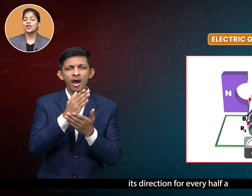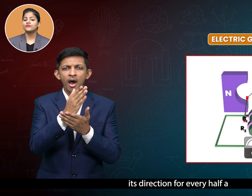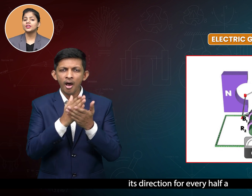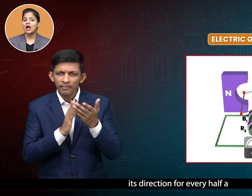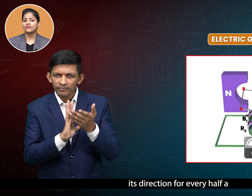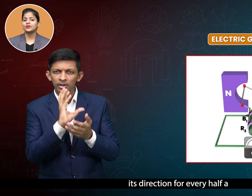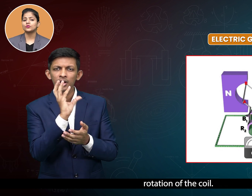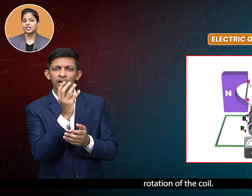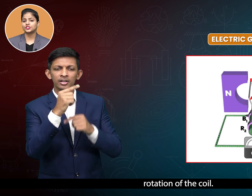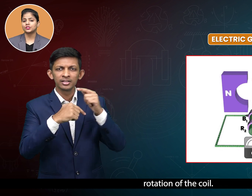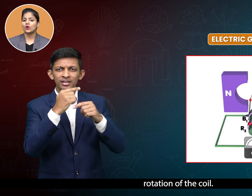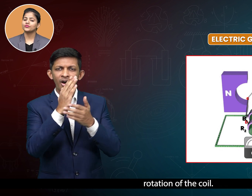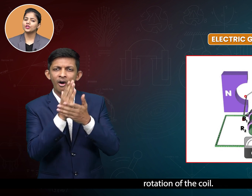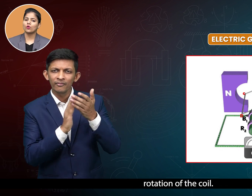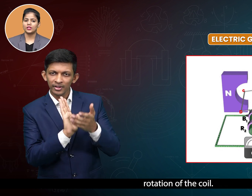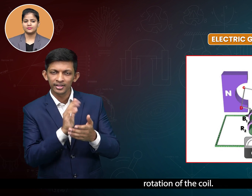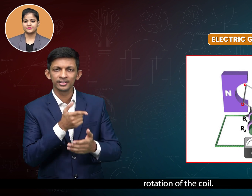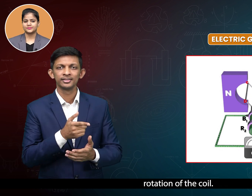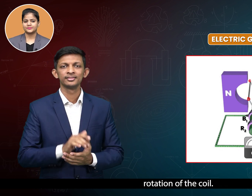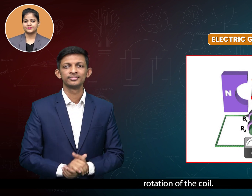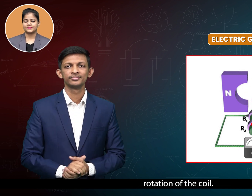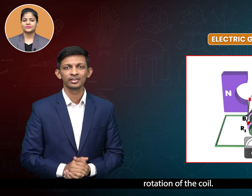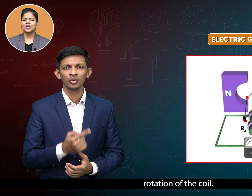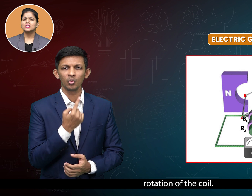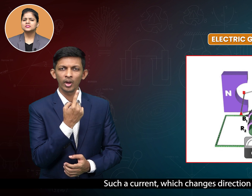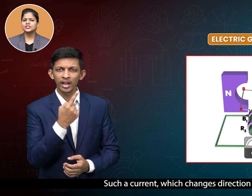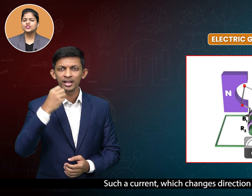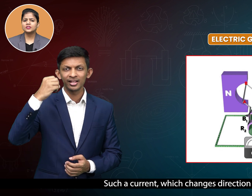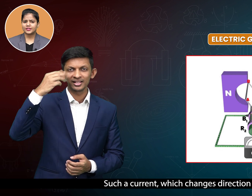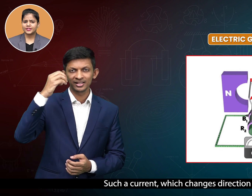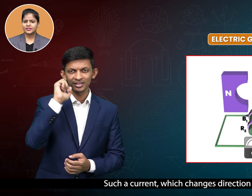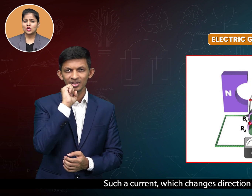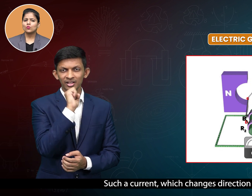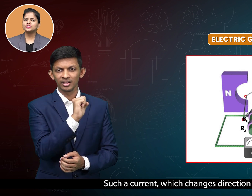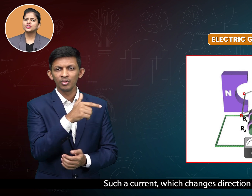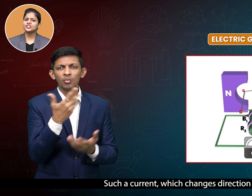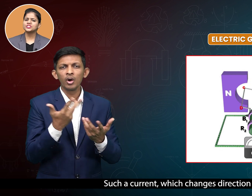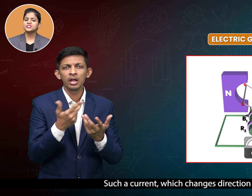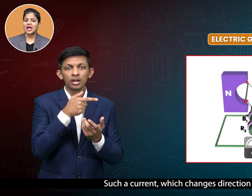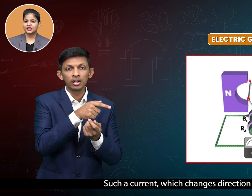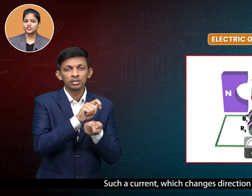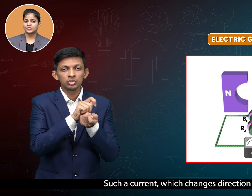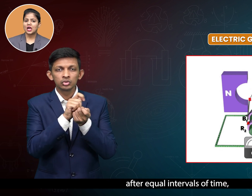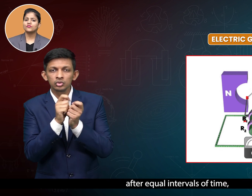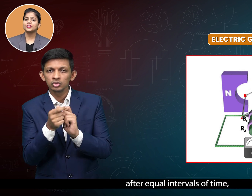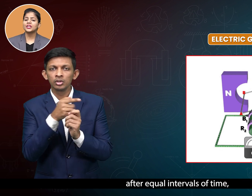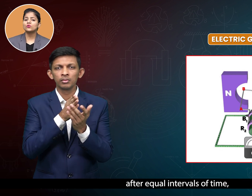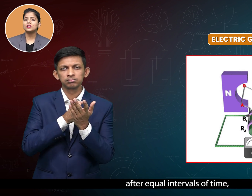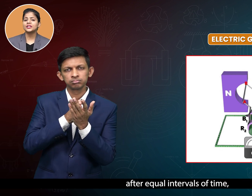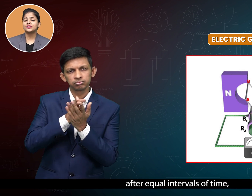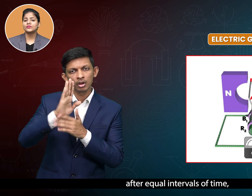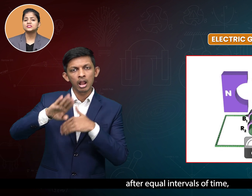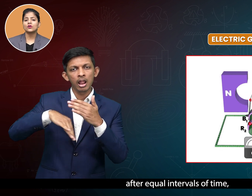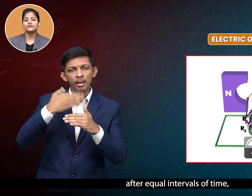for every half a rotation of the coil. Such a current which changes direction after